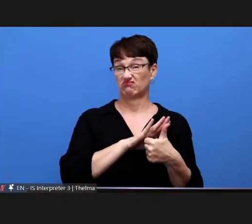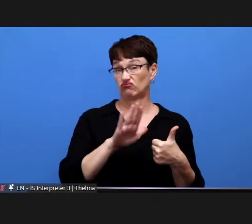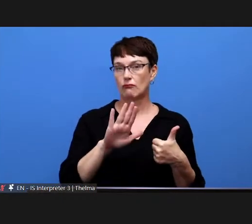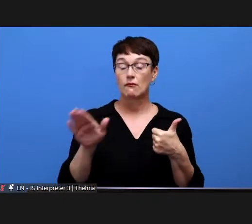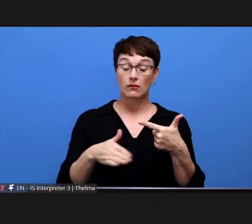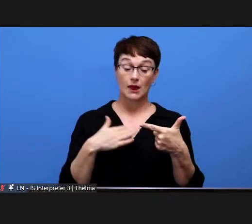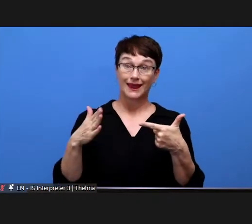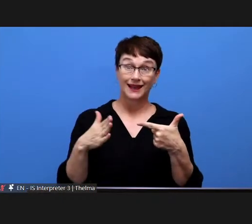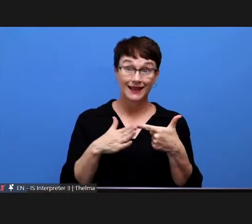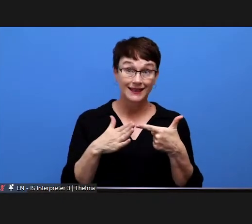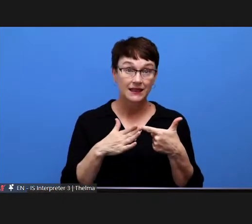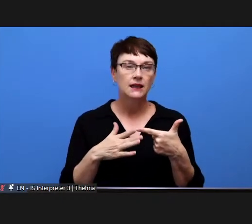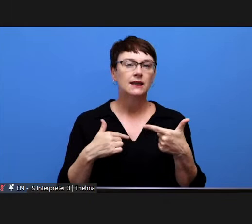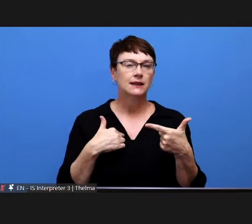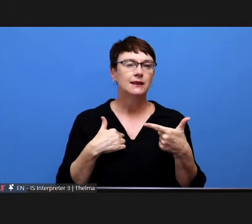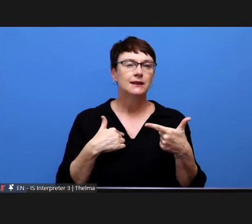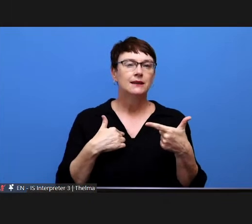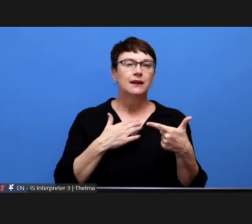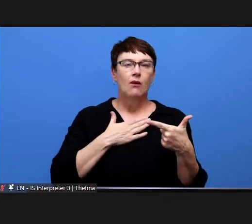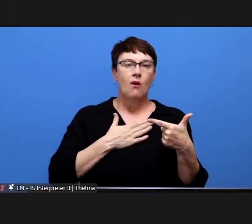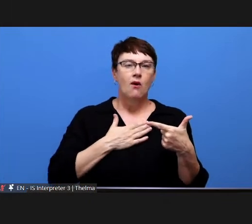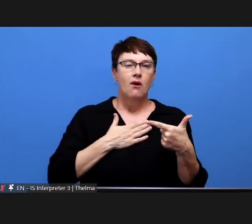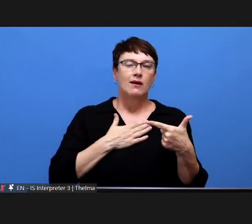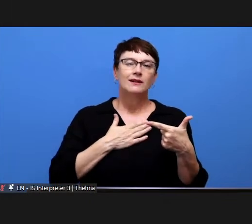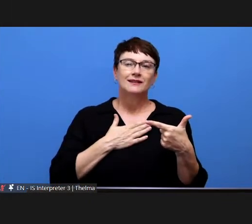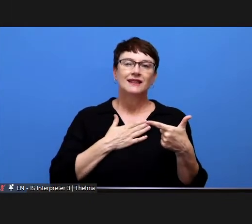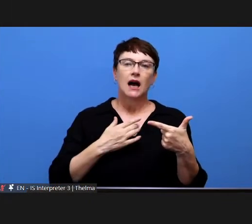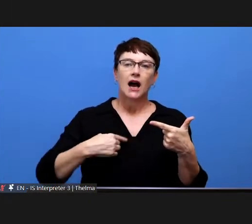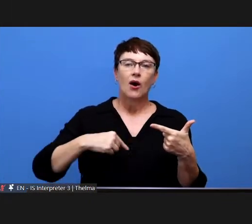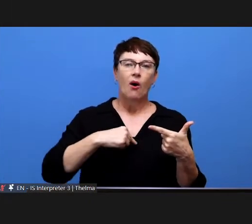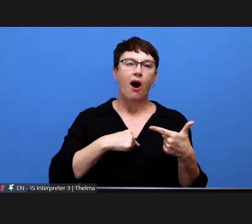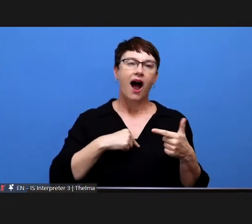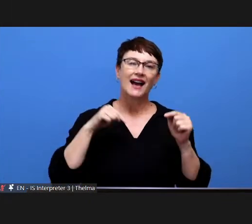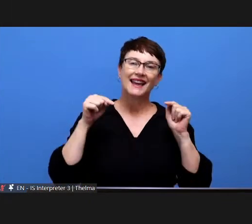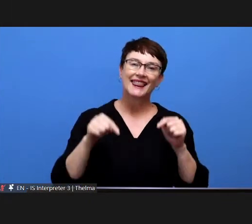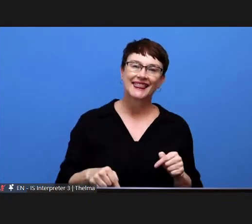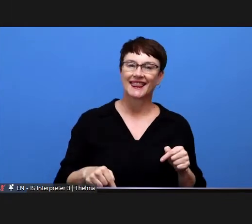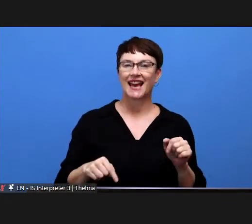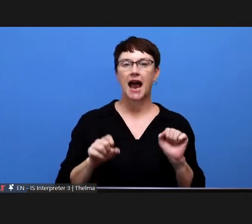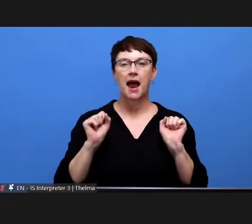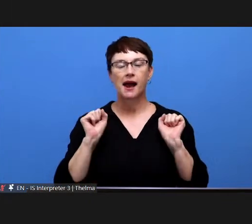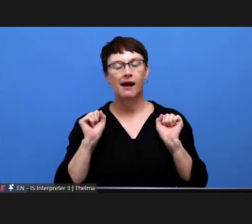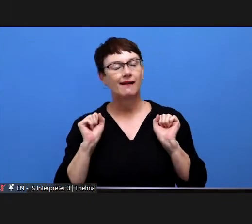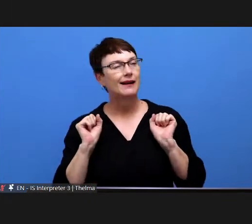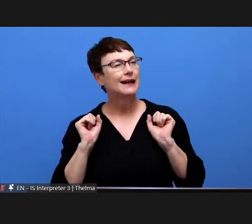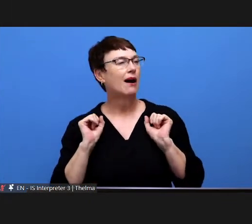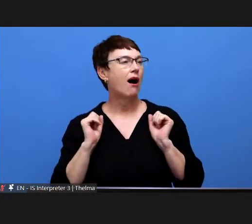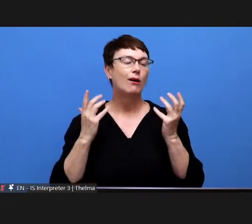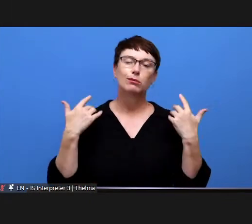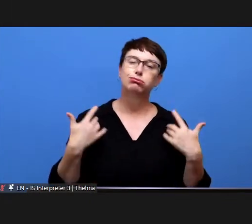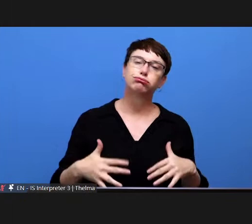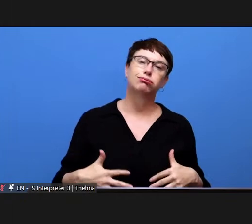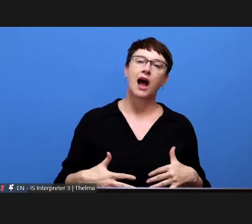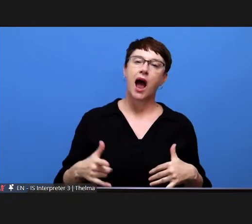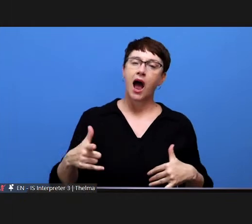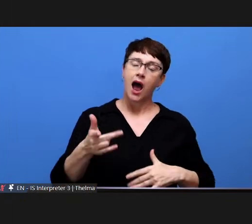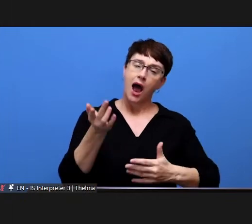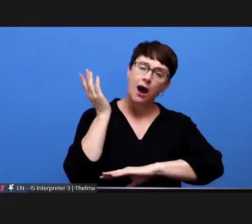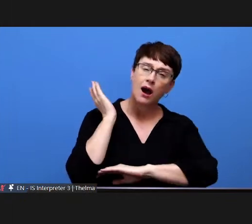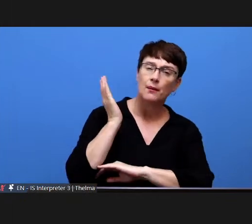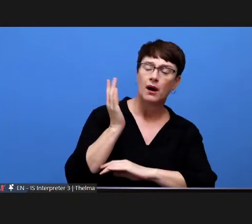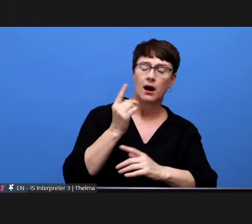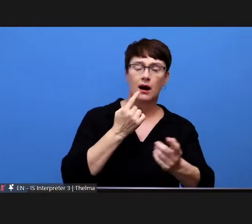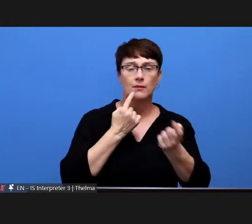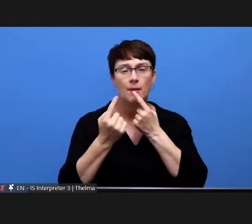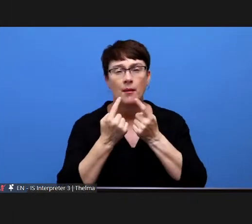sad enough, most times they die in these rooms. So if we could come up with a very transparent accountability